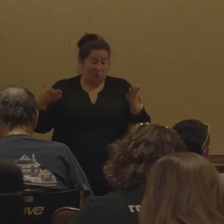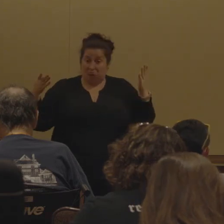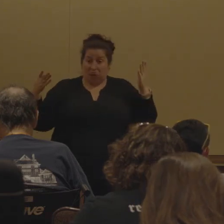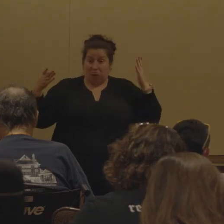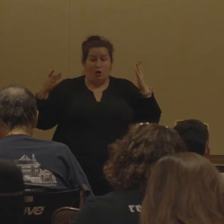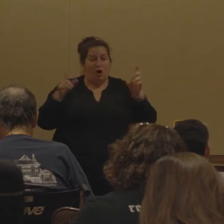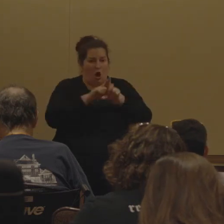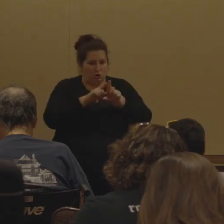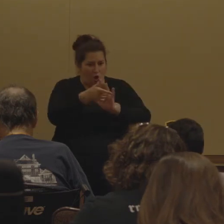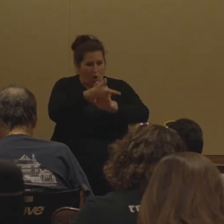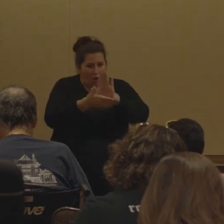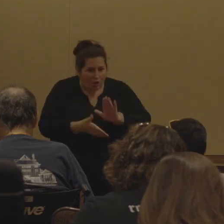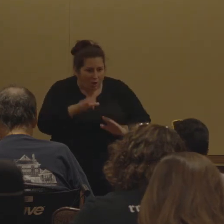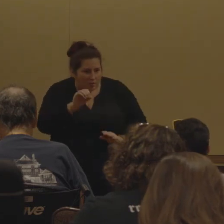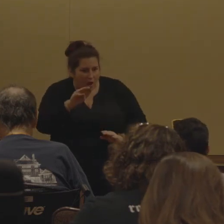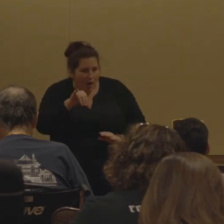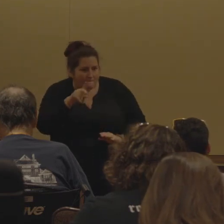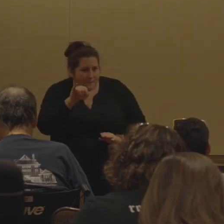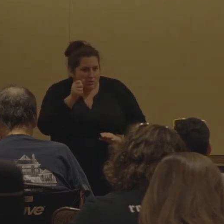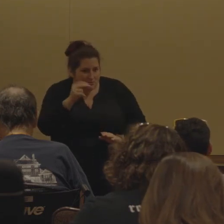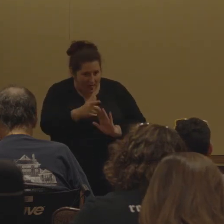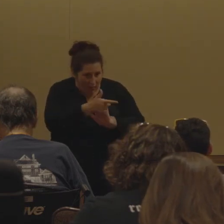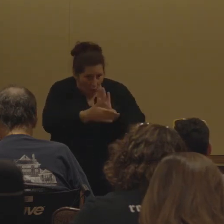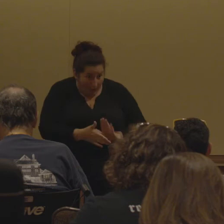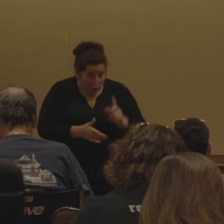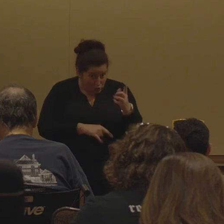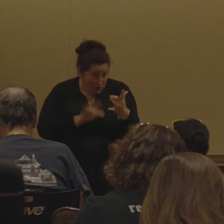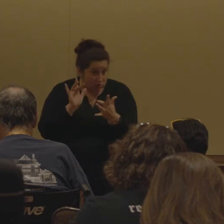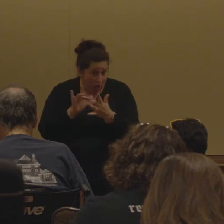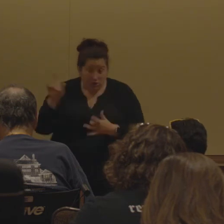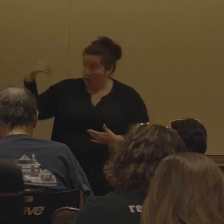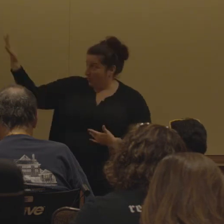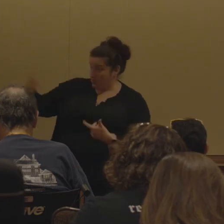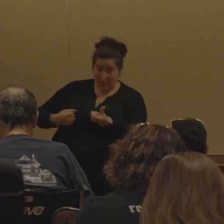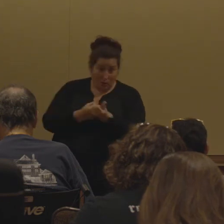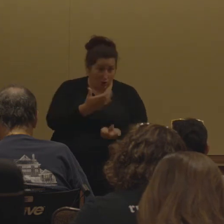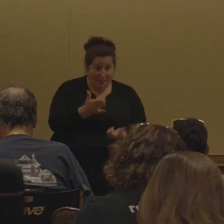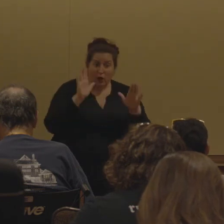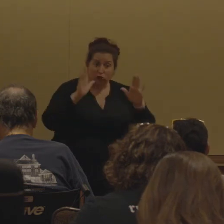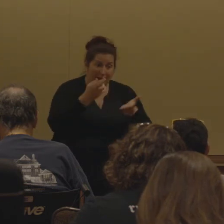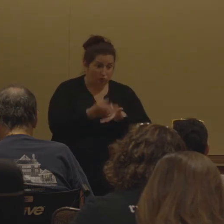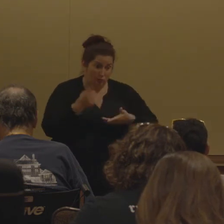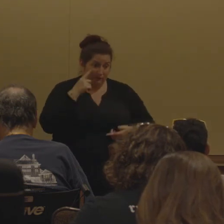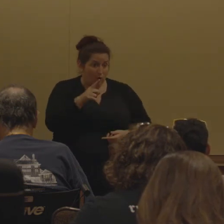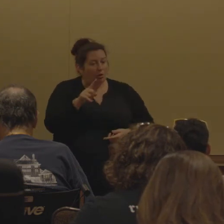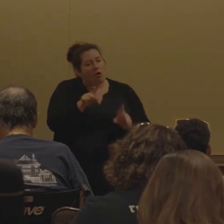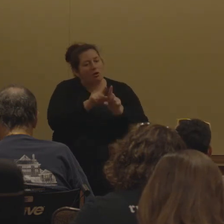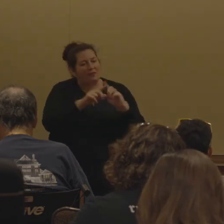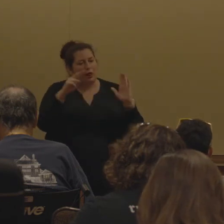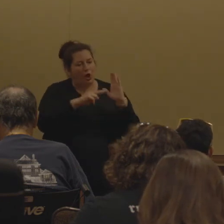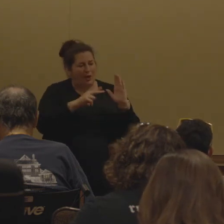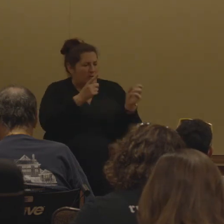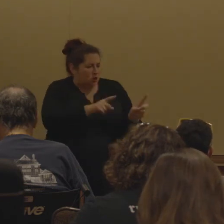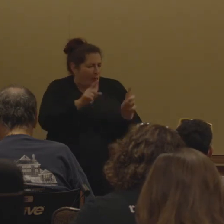also have the ombudsman that I talked about a minute ago with this gentleman that you can contact. They're a great resource. They also look at those